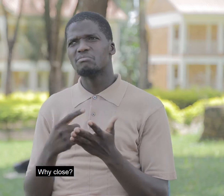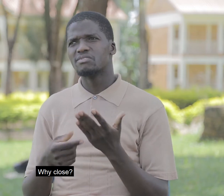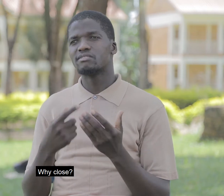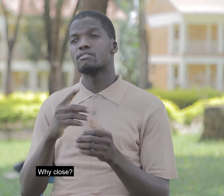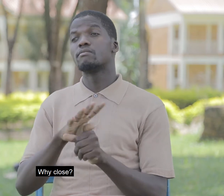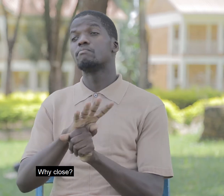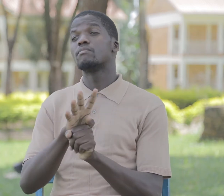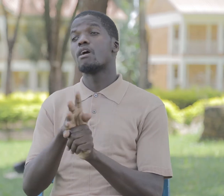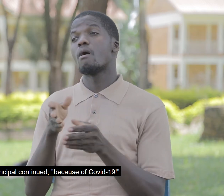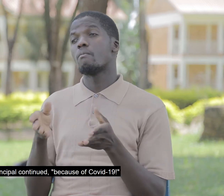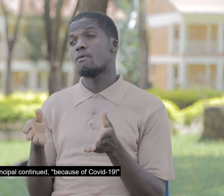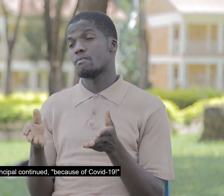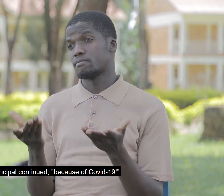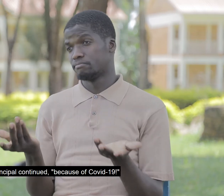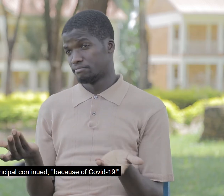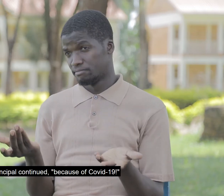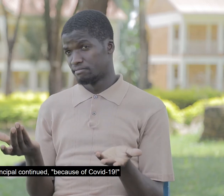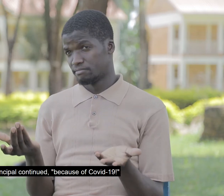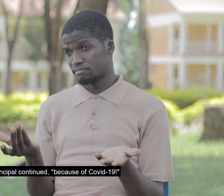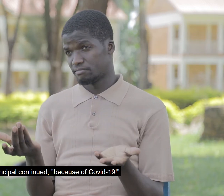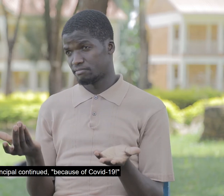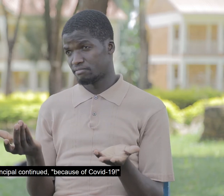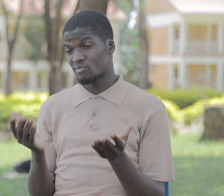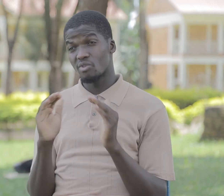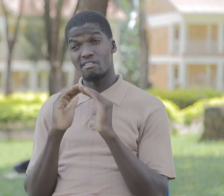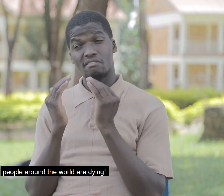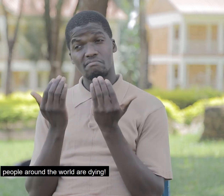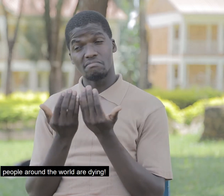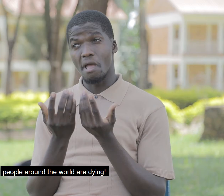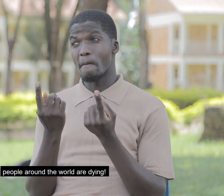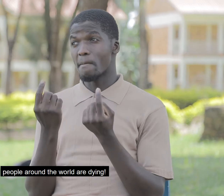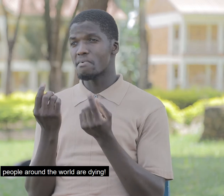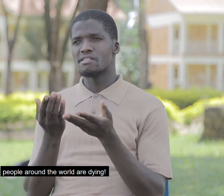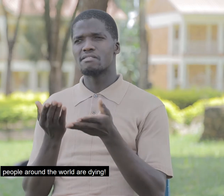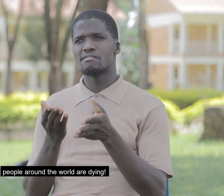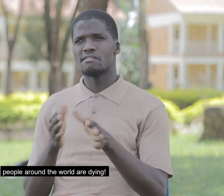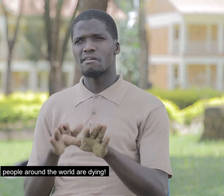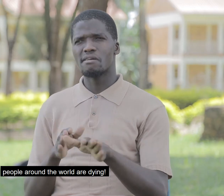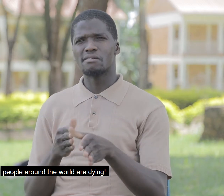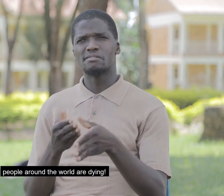close? Principal continued, because of COVID, people around the world were dying.